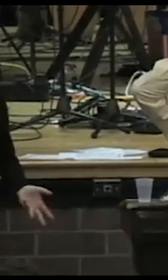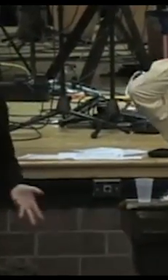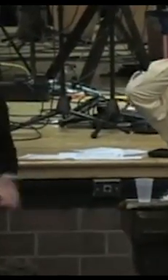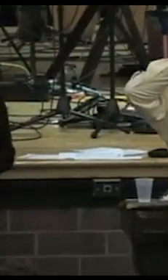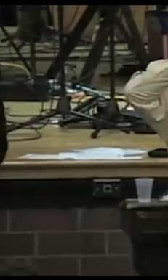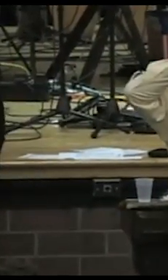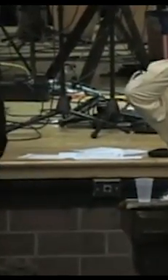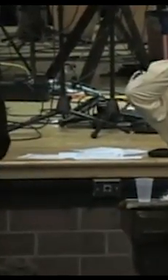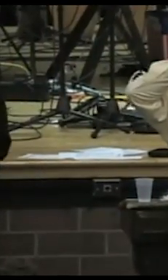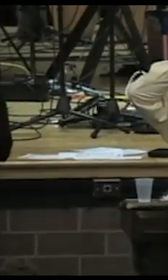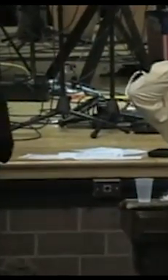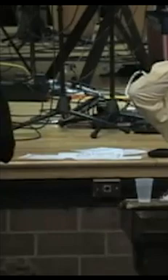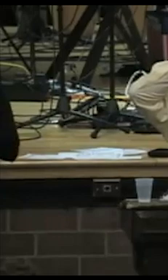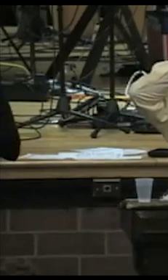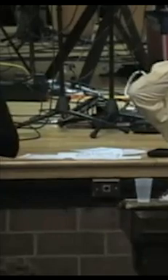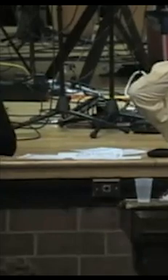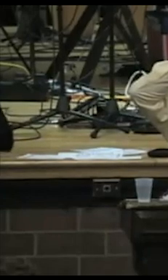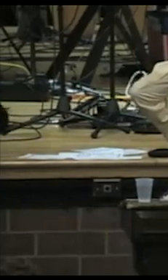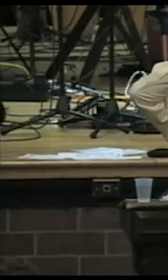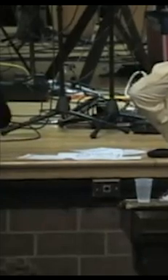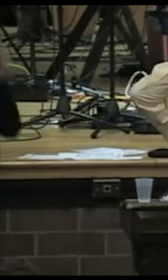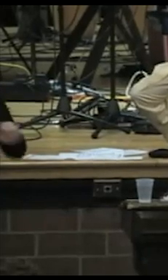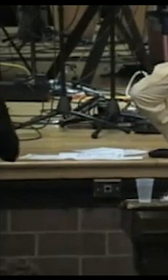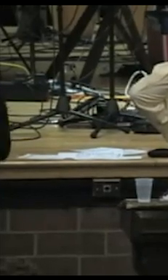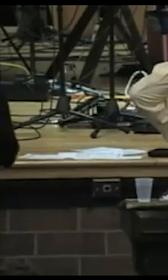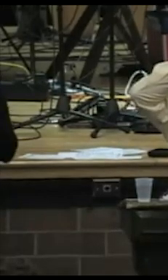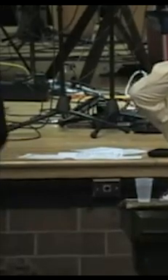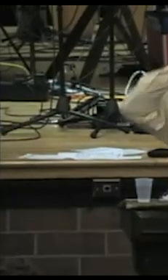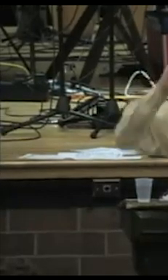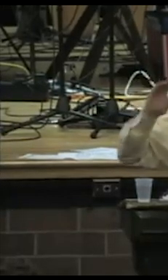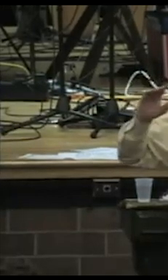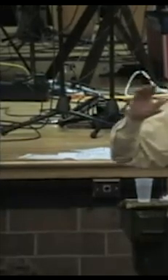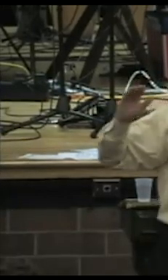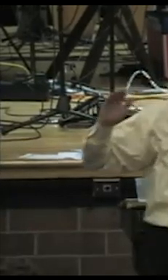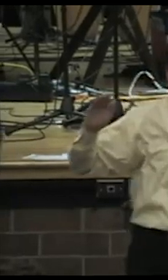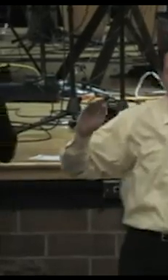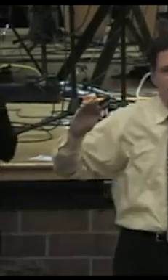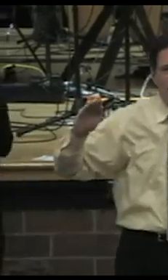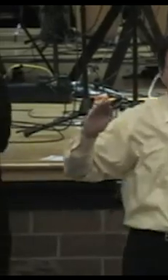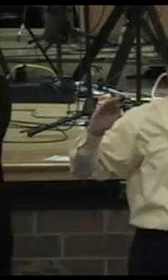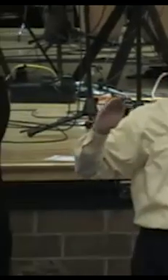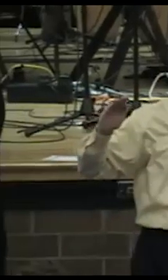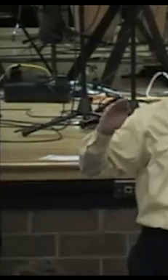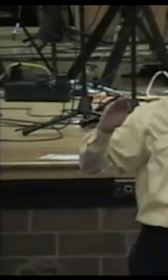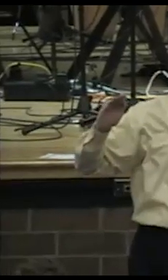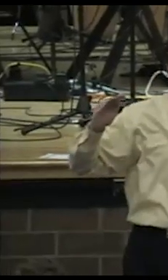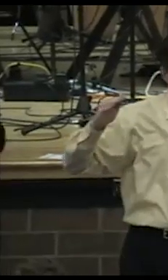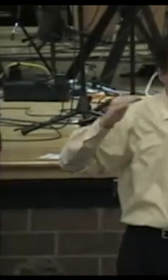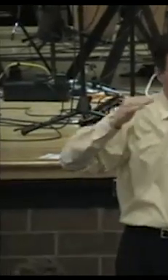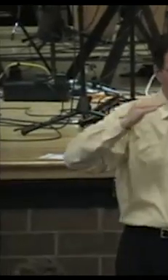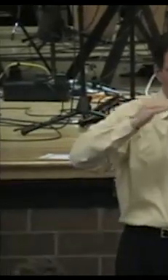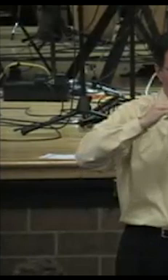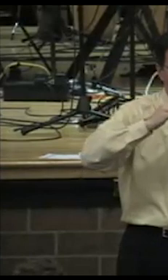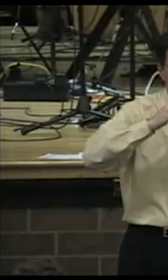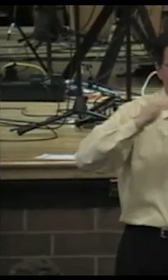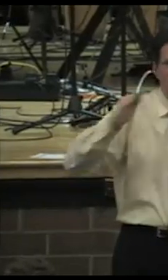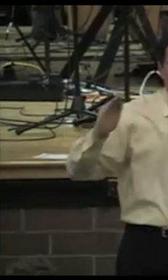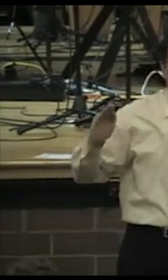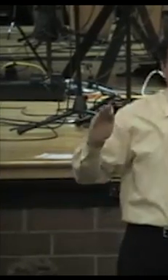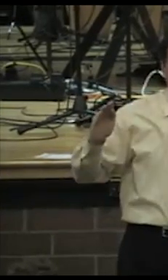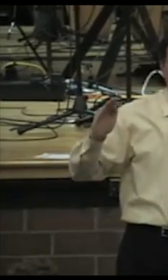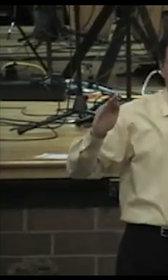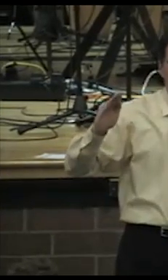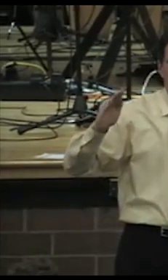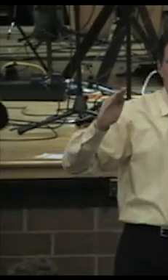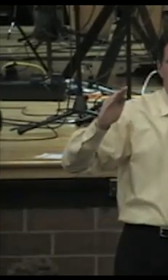is 100% 100 all the time. 100% 100%. And the only way to have a good marriage, hallelujah, is not to get close like this.